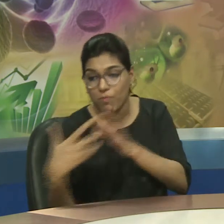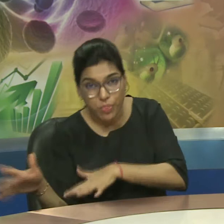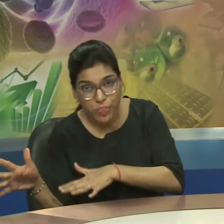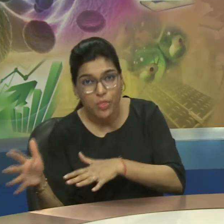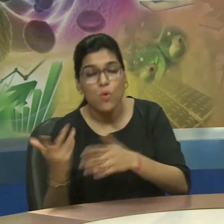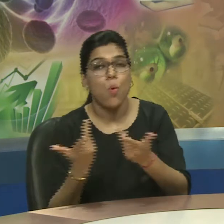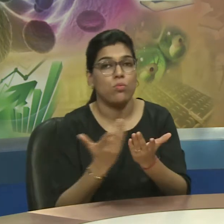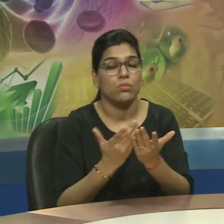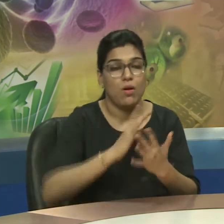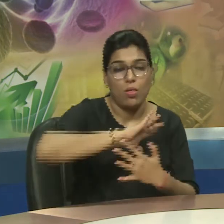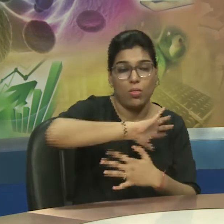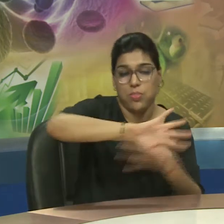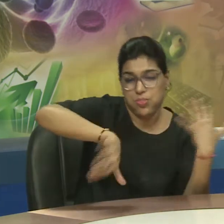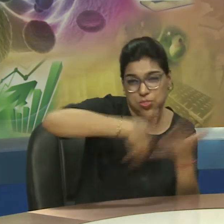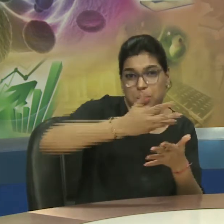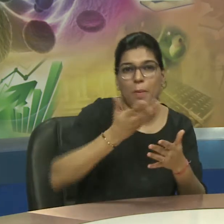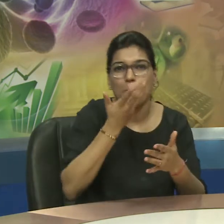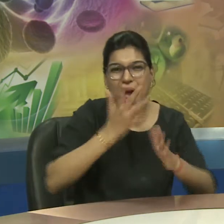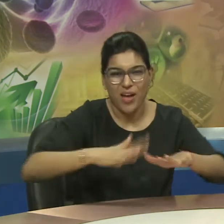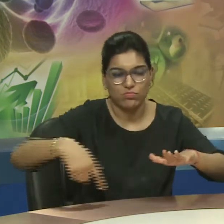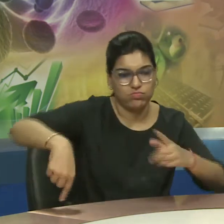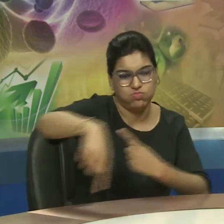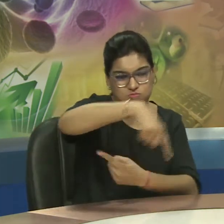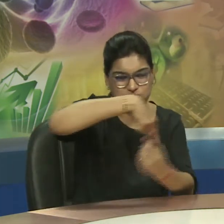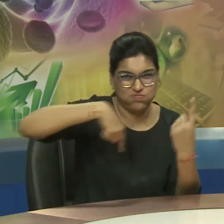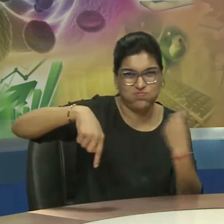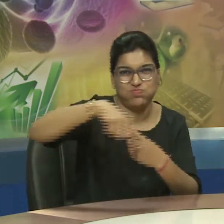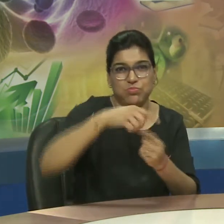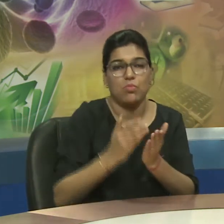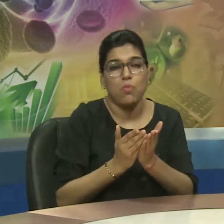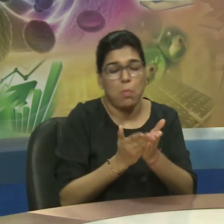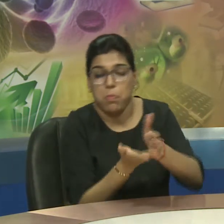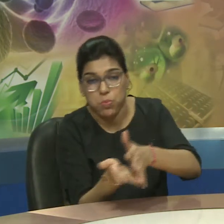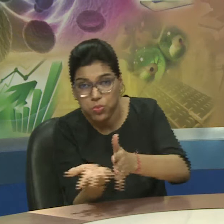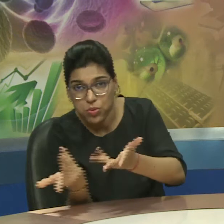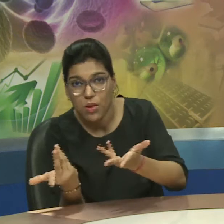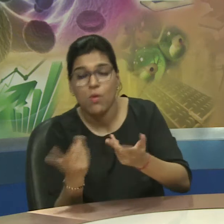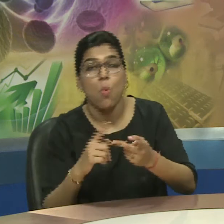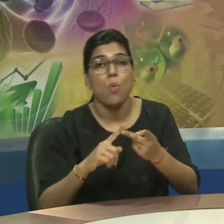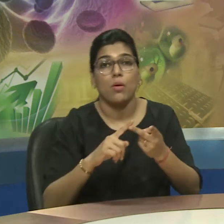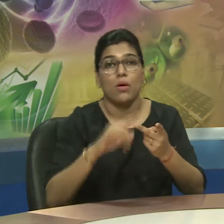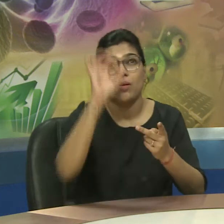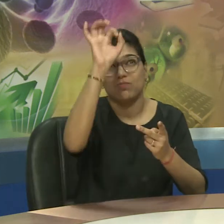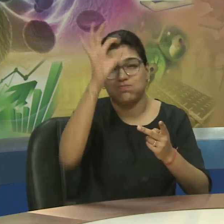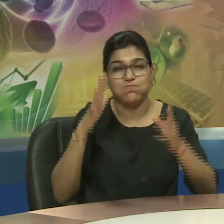indemnify the owner of a ship or cargo